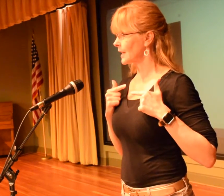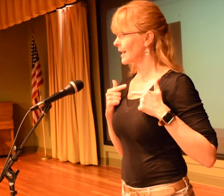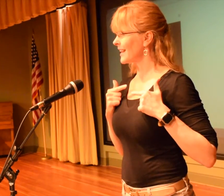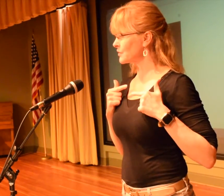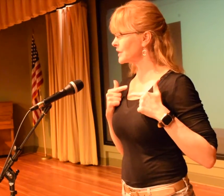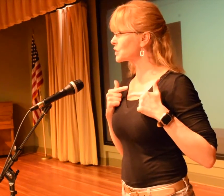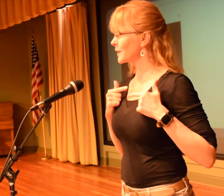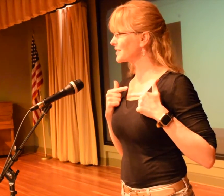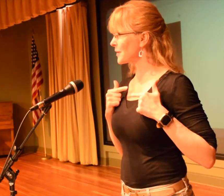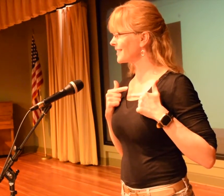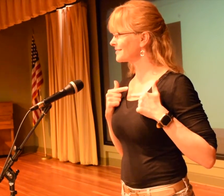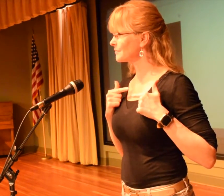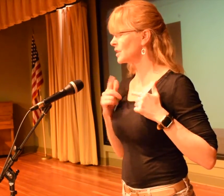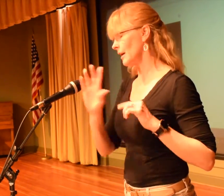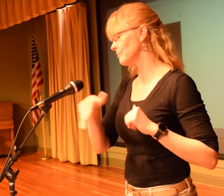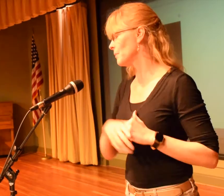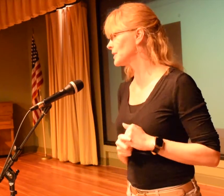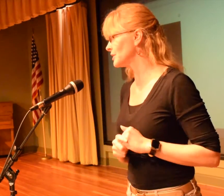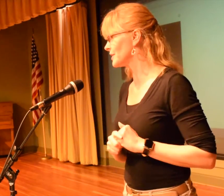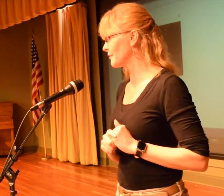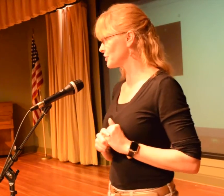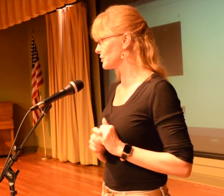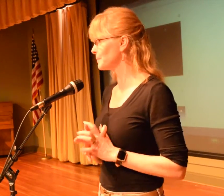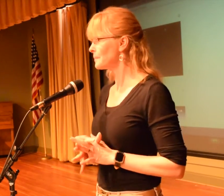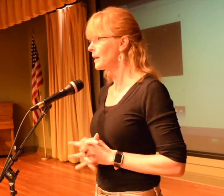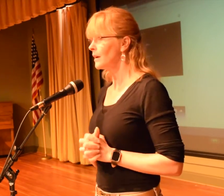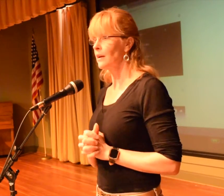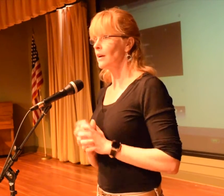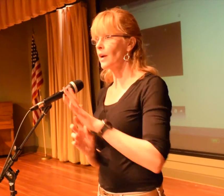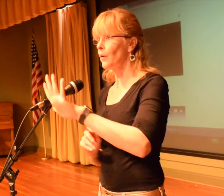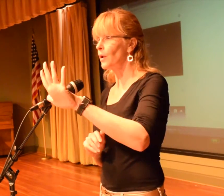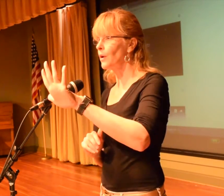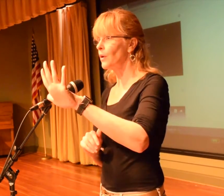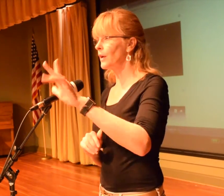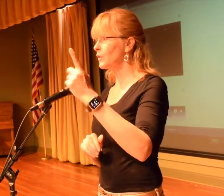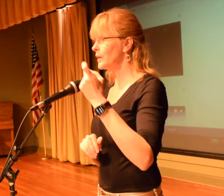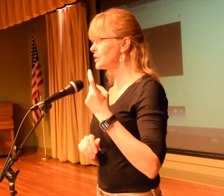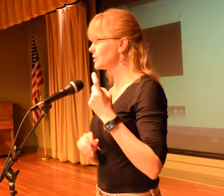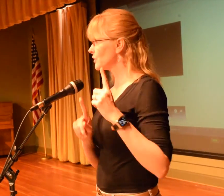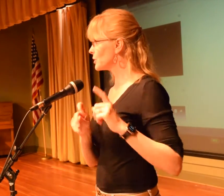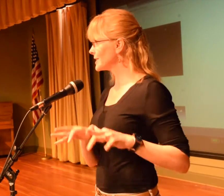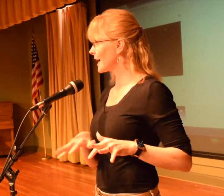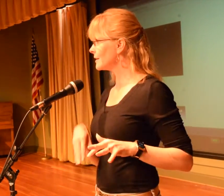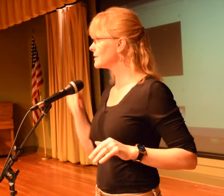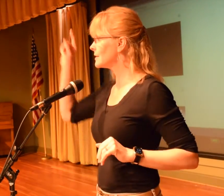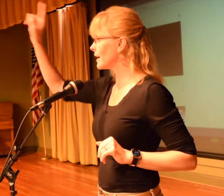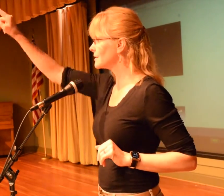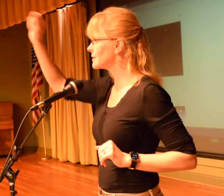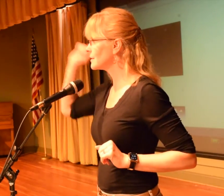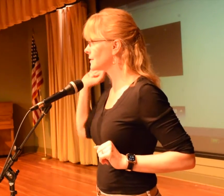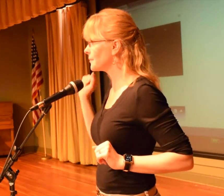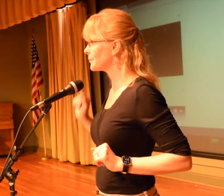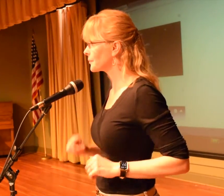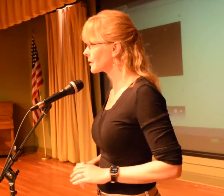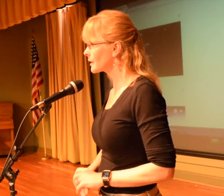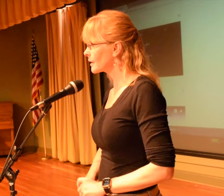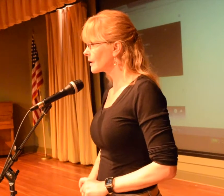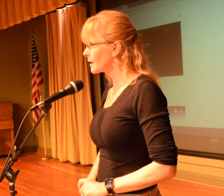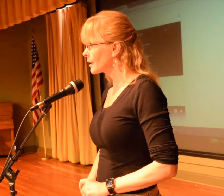And that's for this week's, right? Yeah, I'm going to teach you that for sure. Okay, other questions from your test? Yes? Not